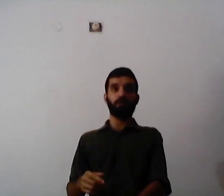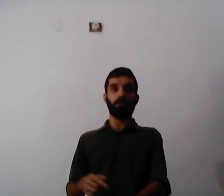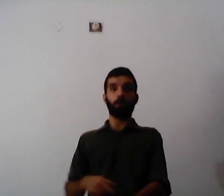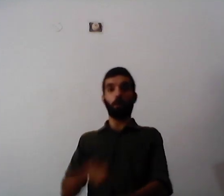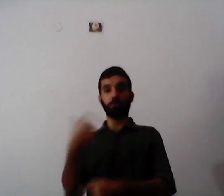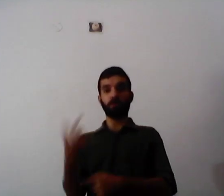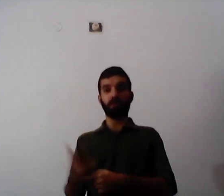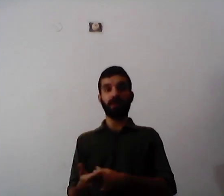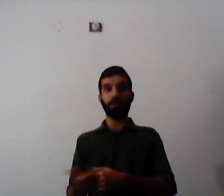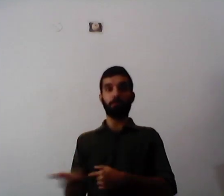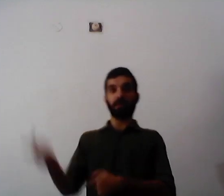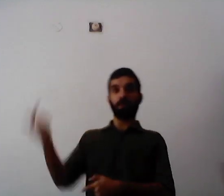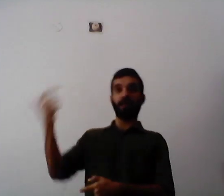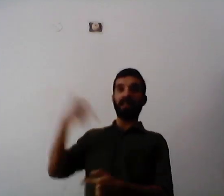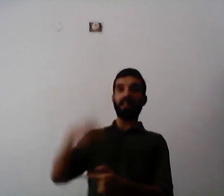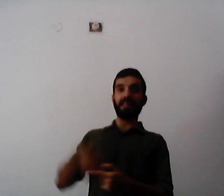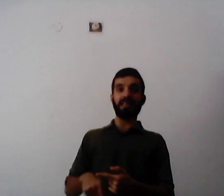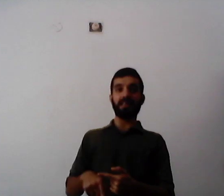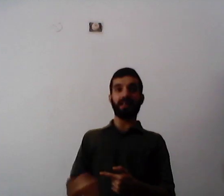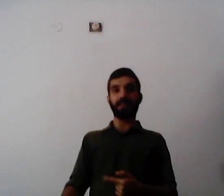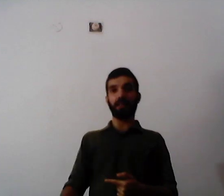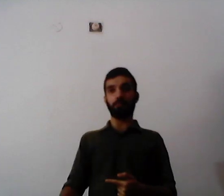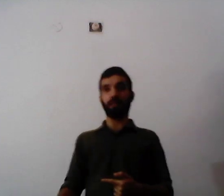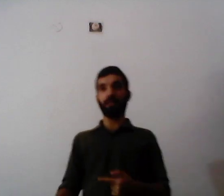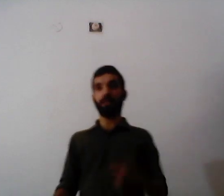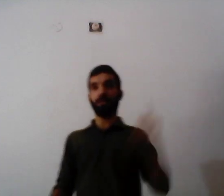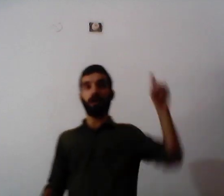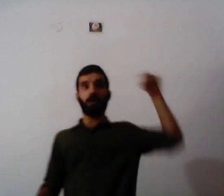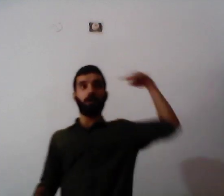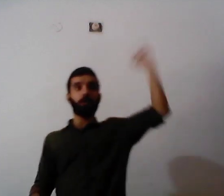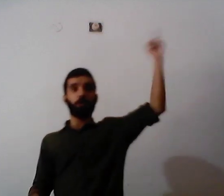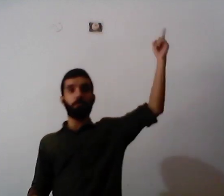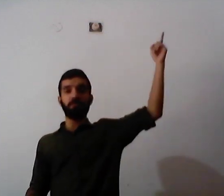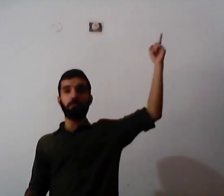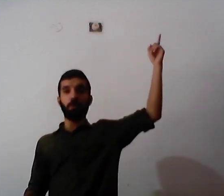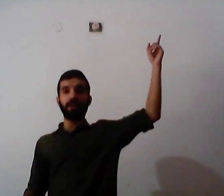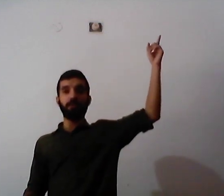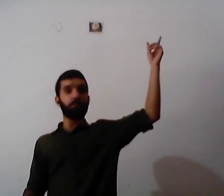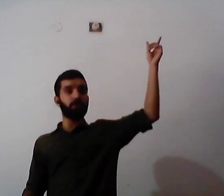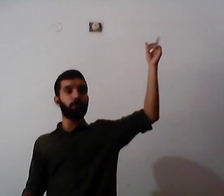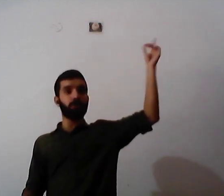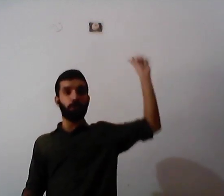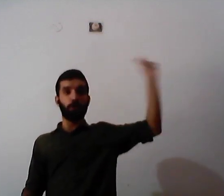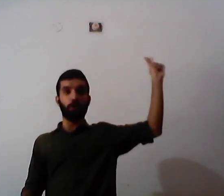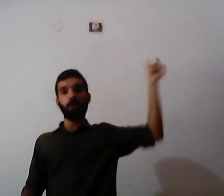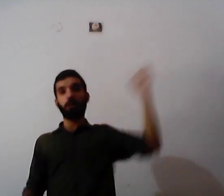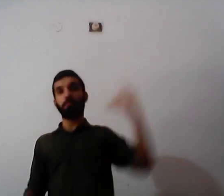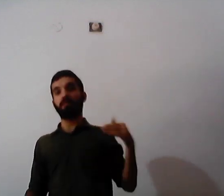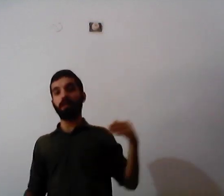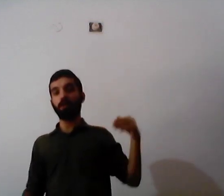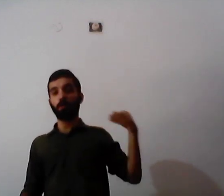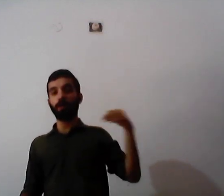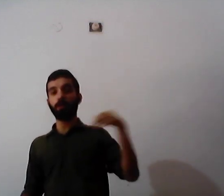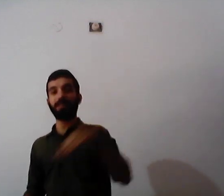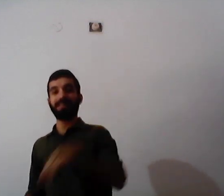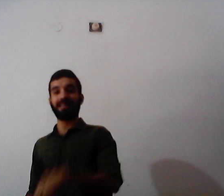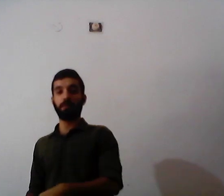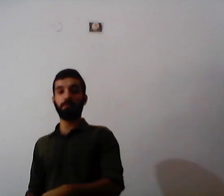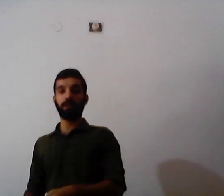The opposite, right? The pressure will increase at a depth, right? On the top of the mountain, the pressure was low, but when you are going to a depth,